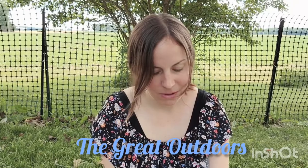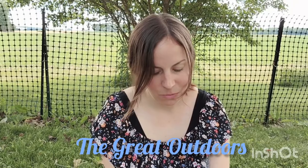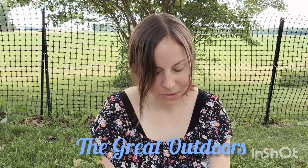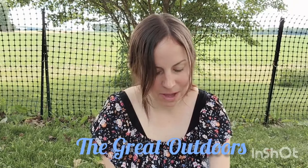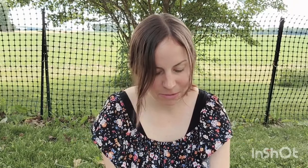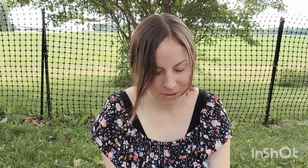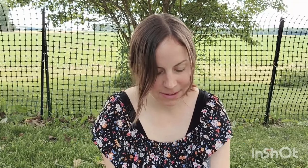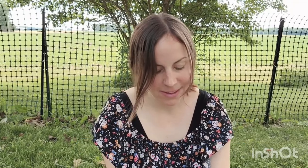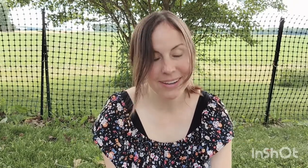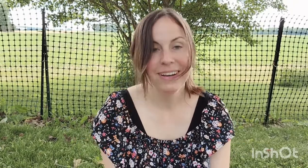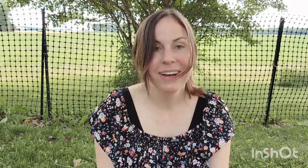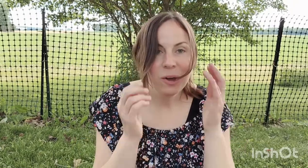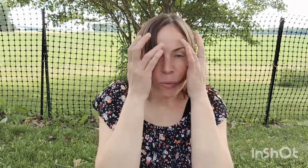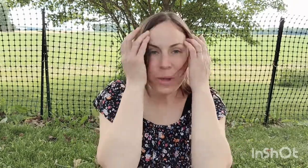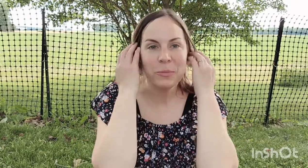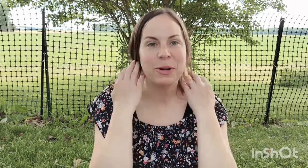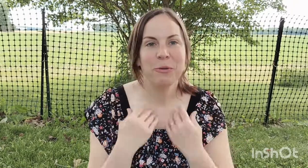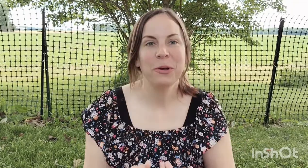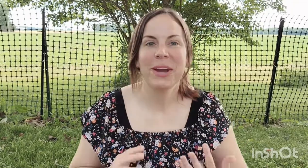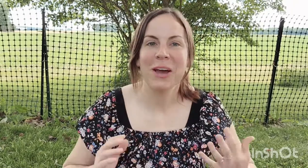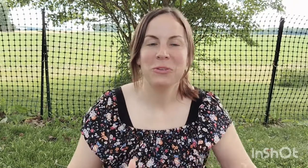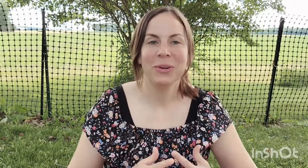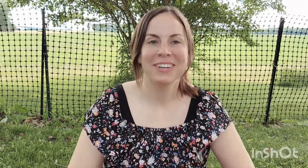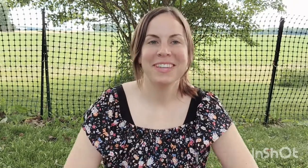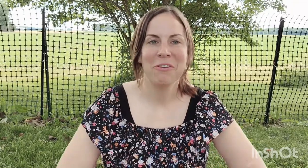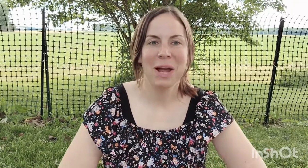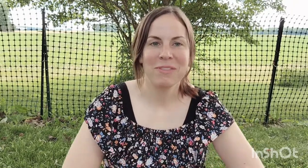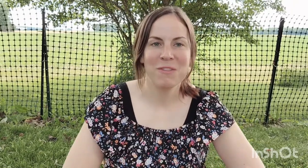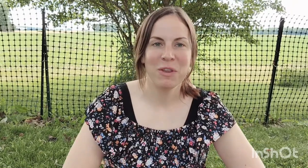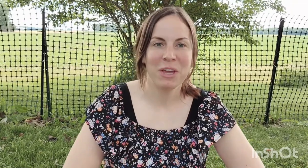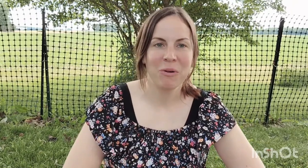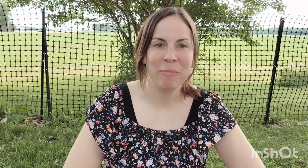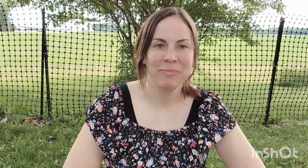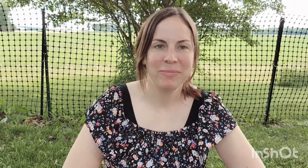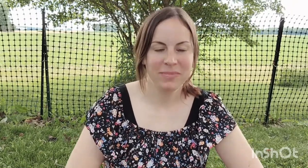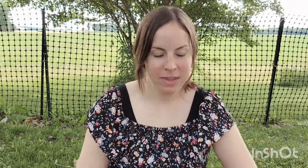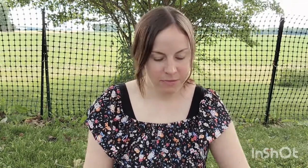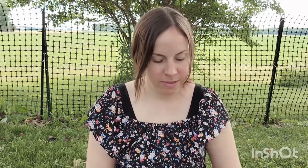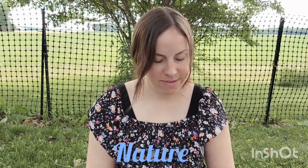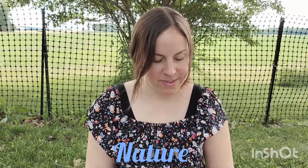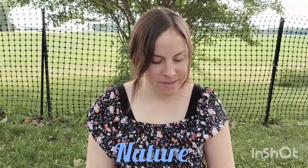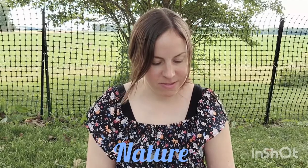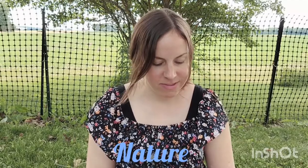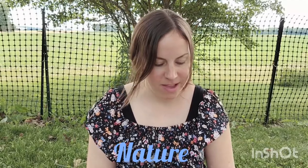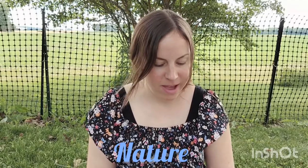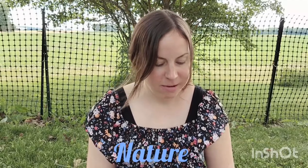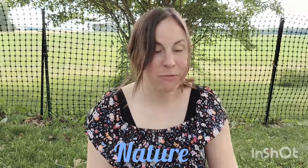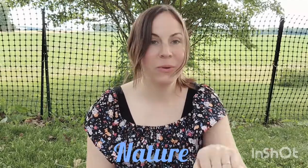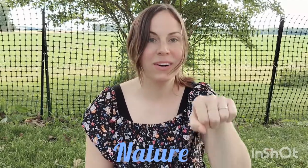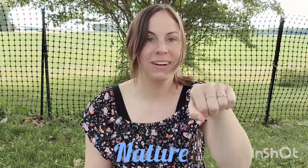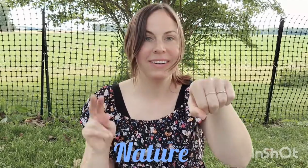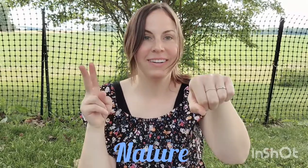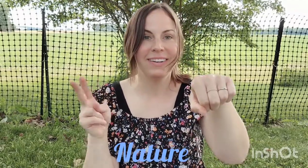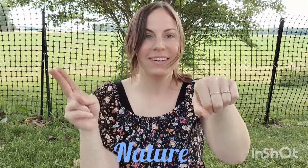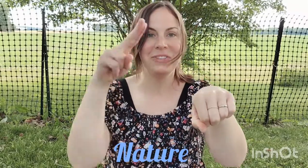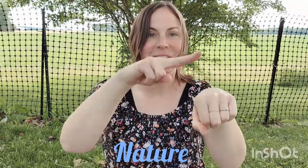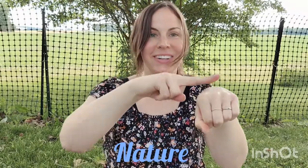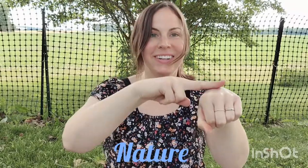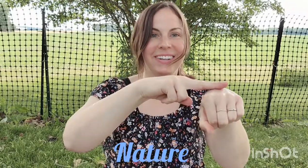We'll cover one more for the great outdoors and wrap this video up. This is the sign for nature.